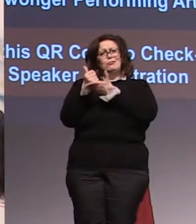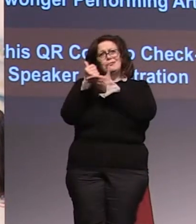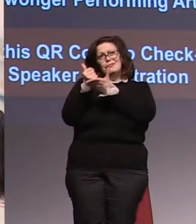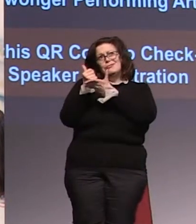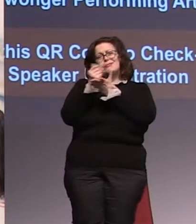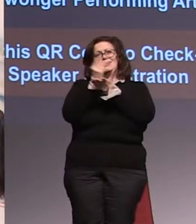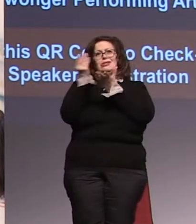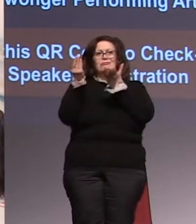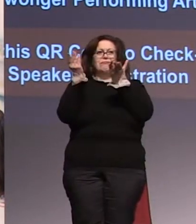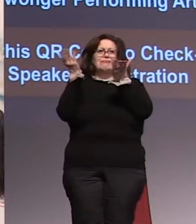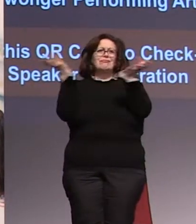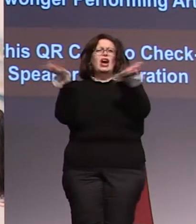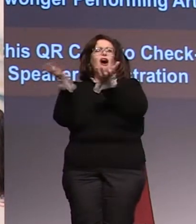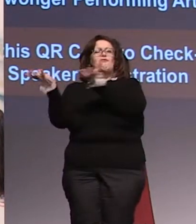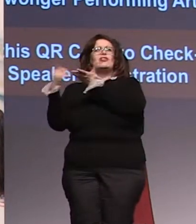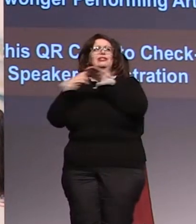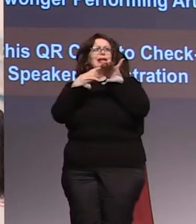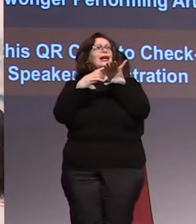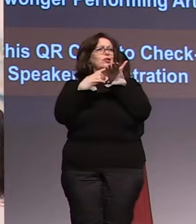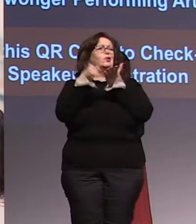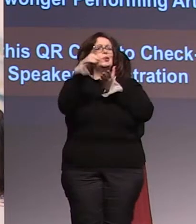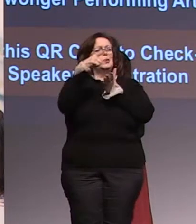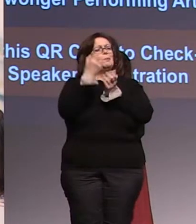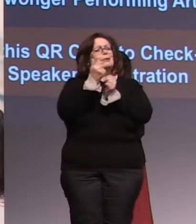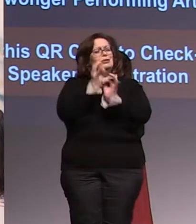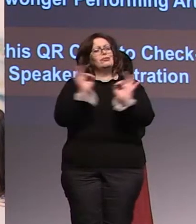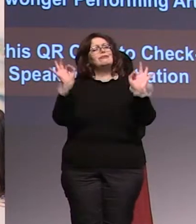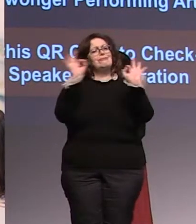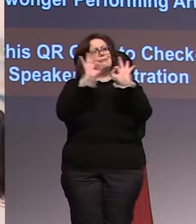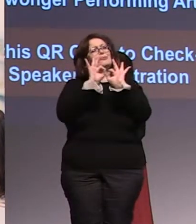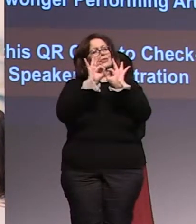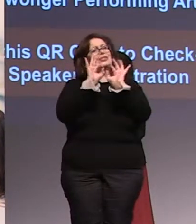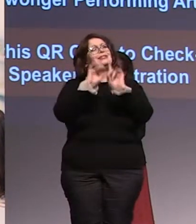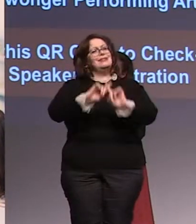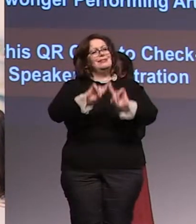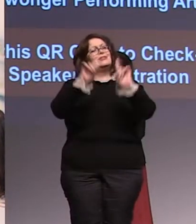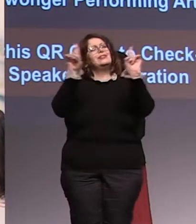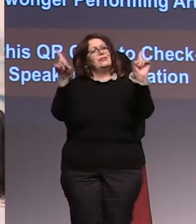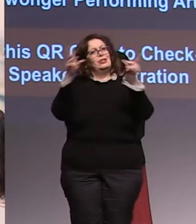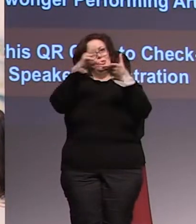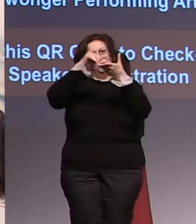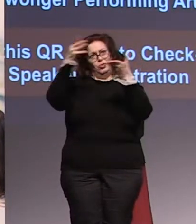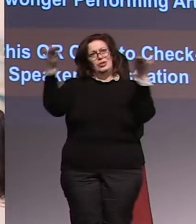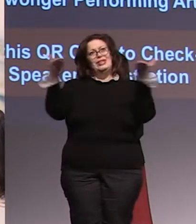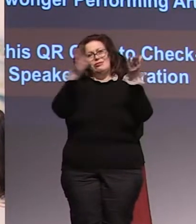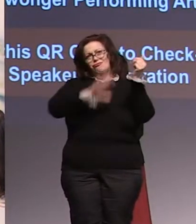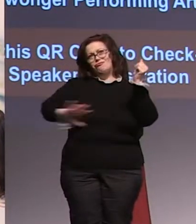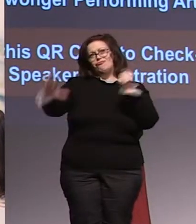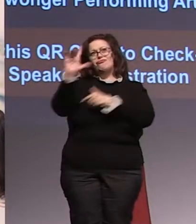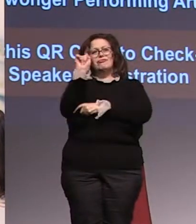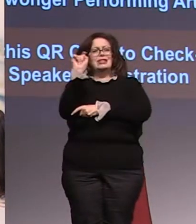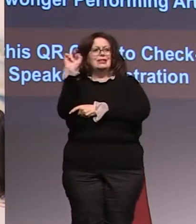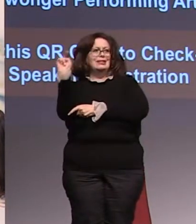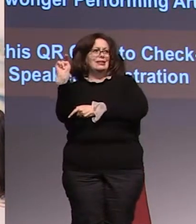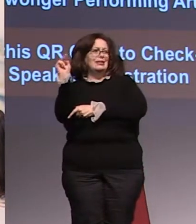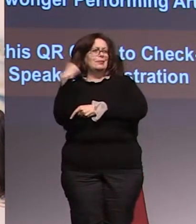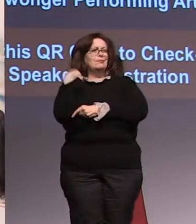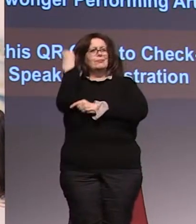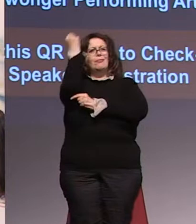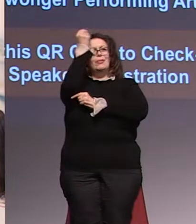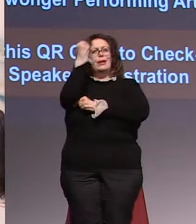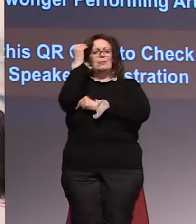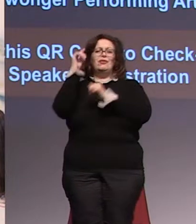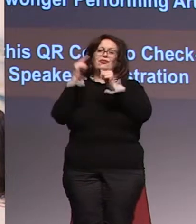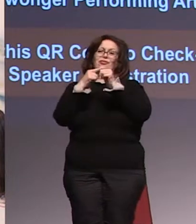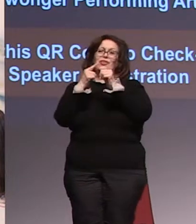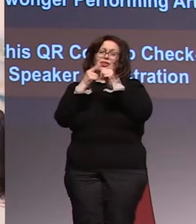make a significant difference for the children of the state of Tennessee. When I think about, well, first